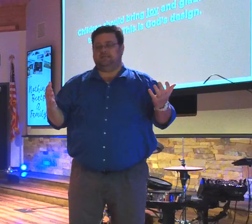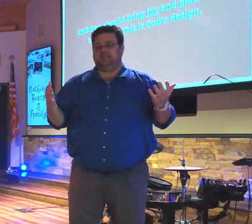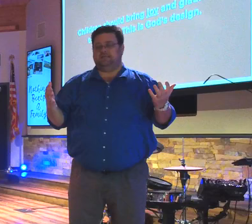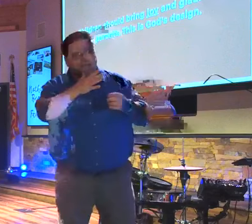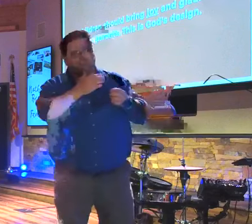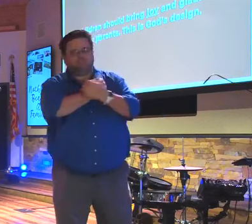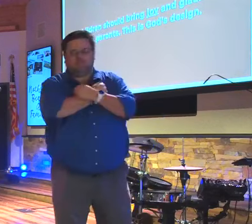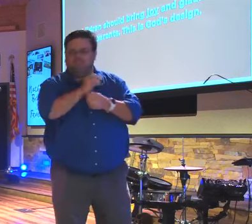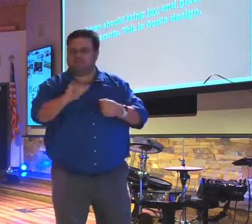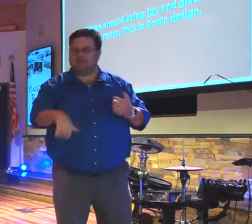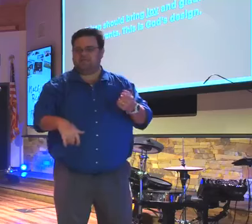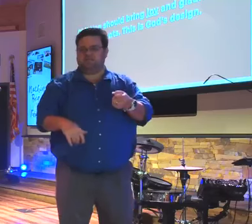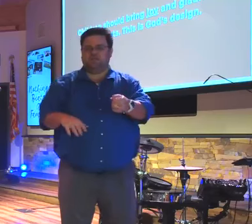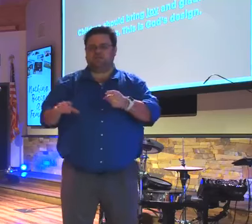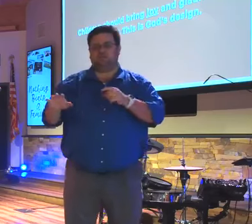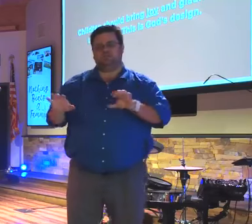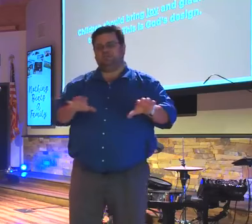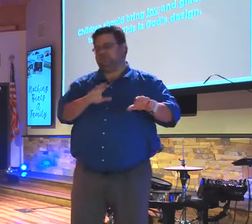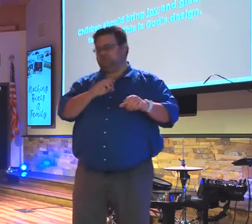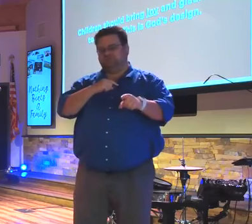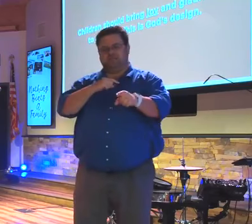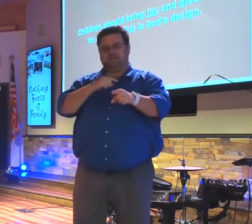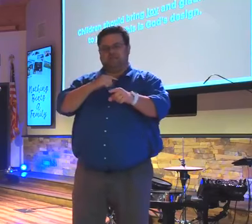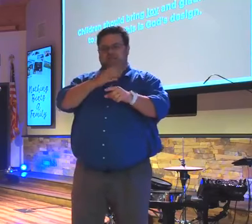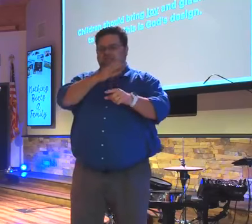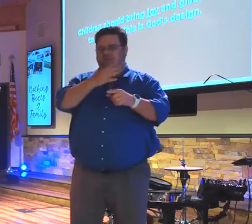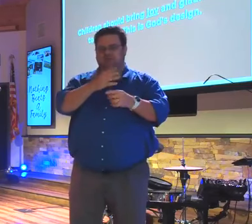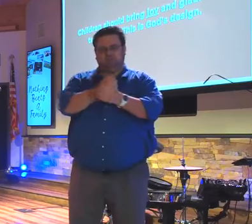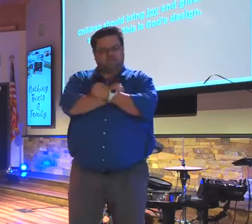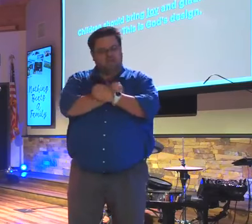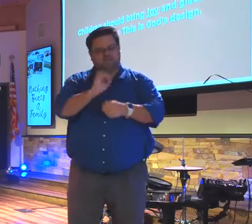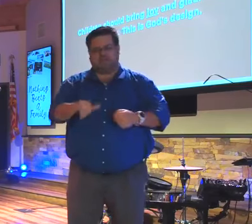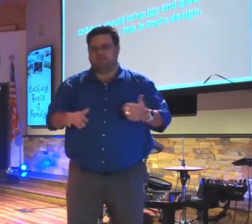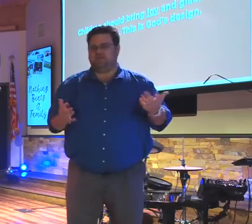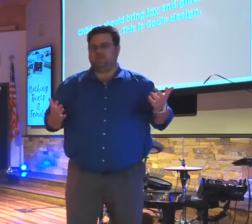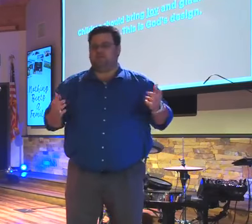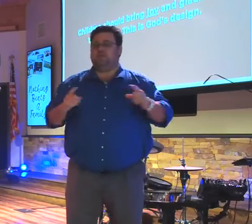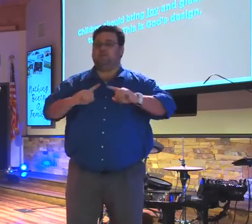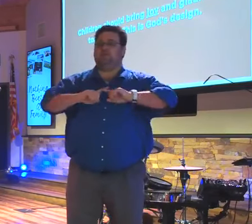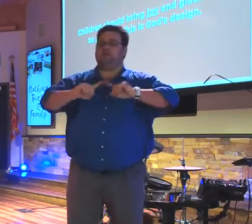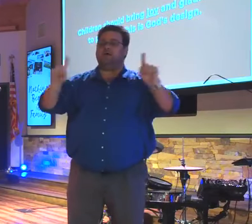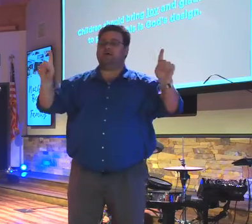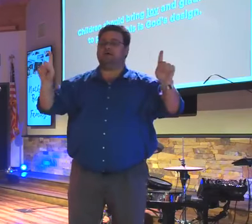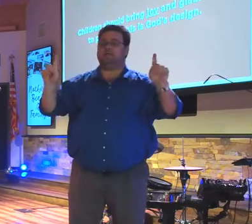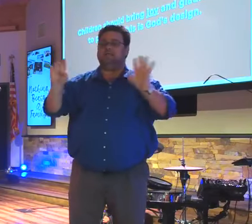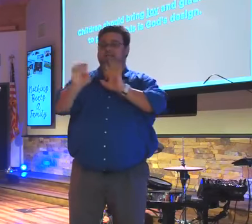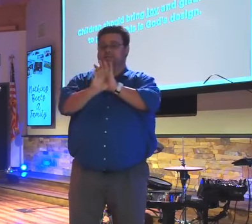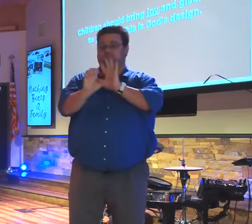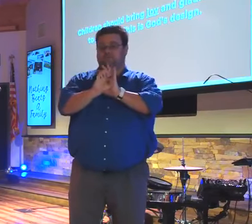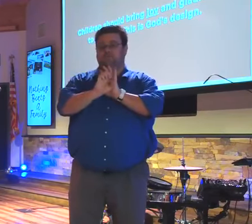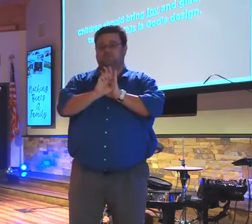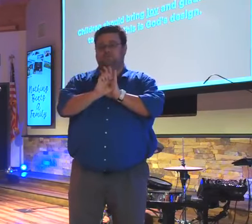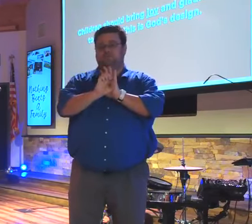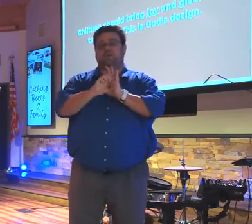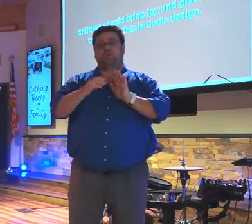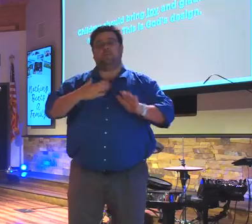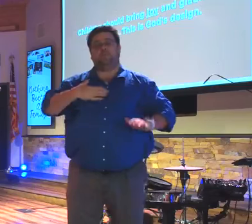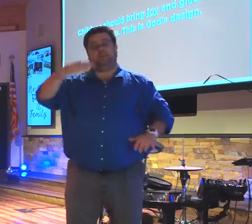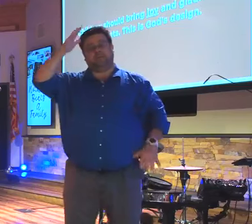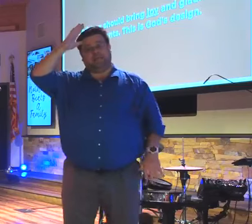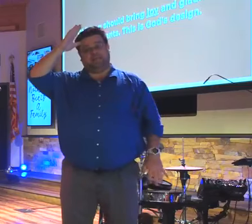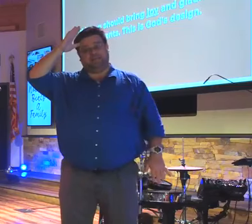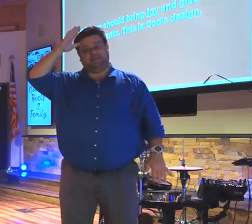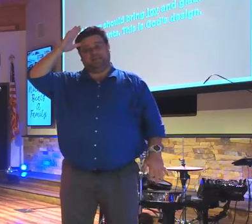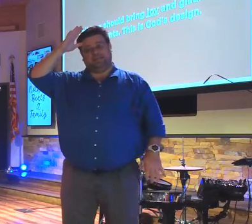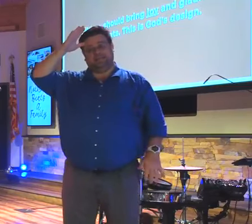That was her thing, man. I mean, she loved that. And, you know, I had a great example in my life. My dad was